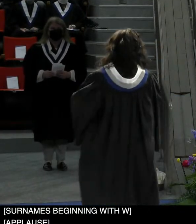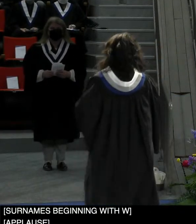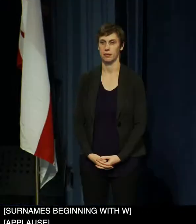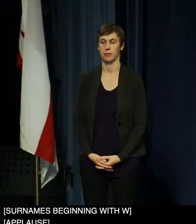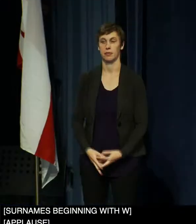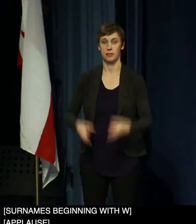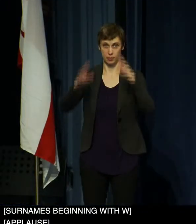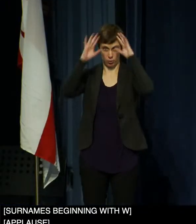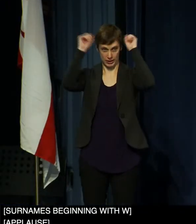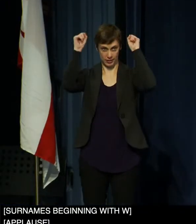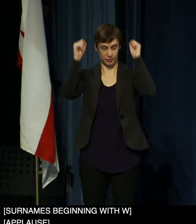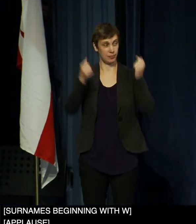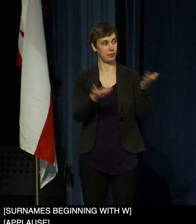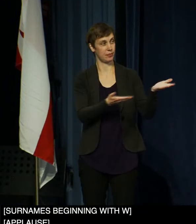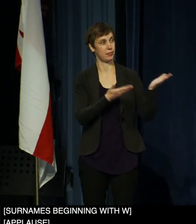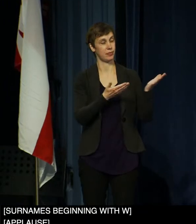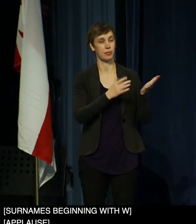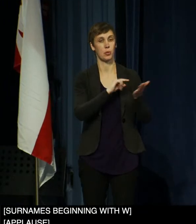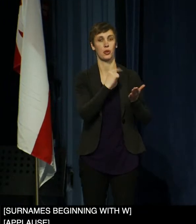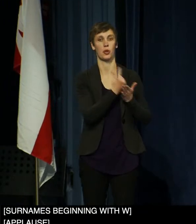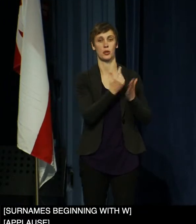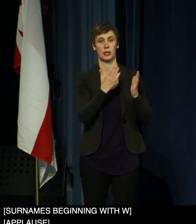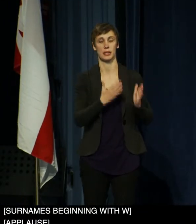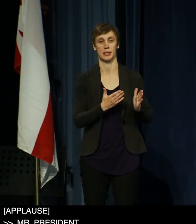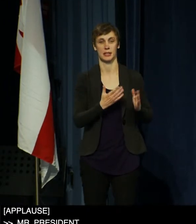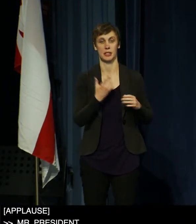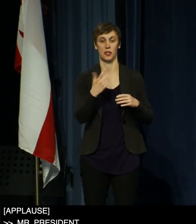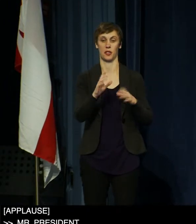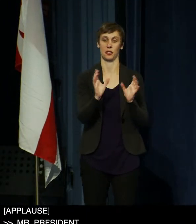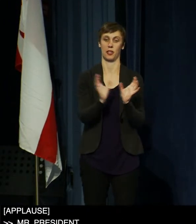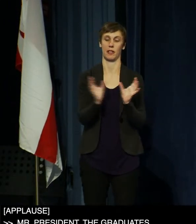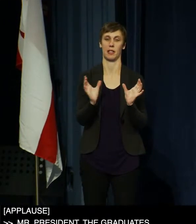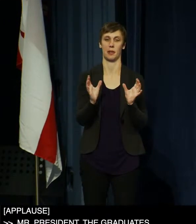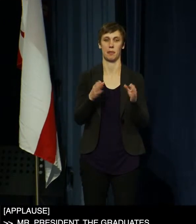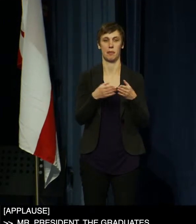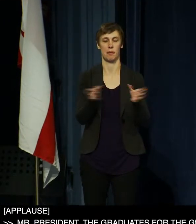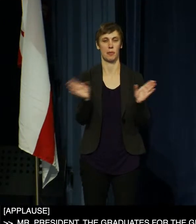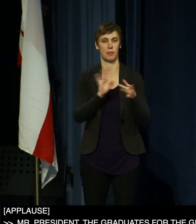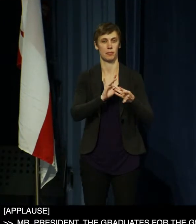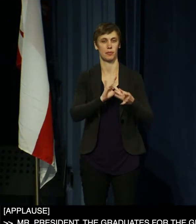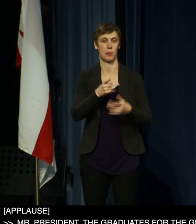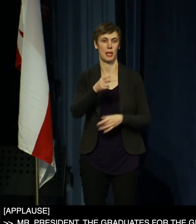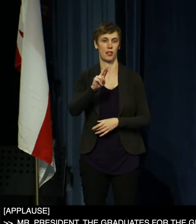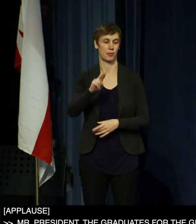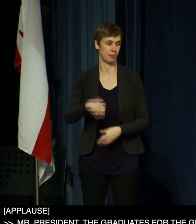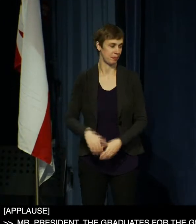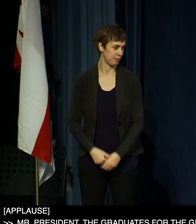Mr. President, the graduates for the Graduate Certificate in Public Relations.